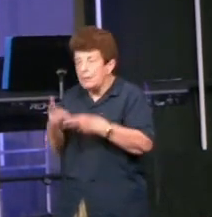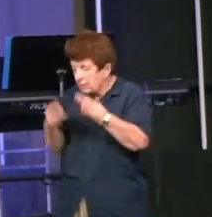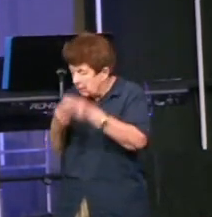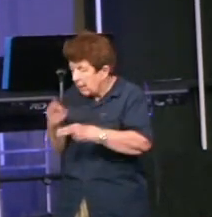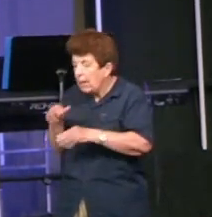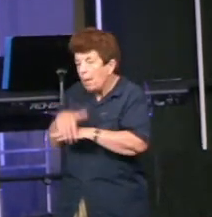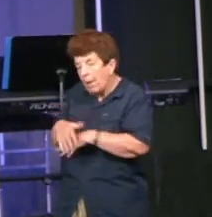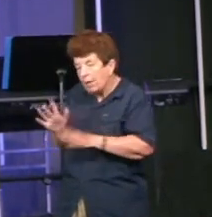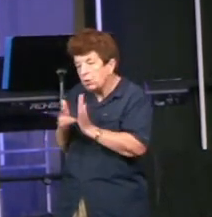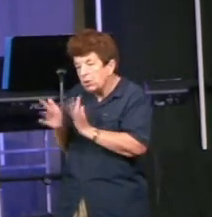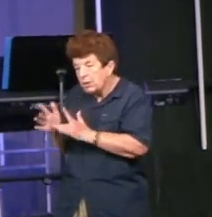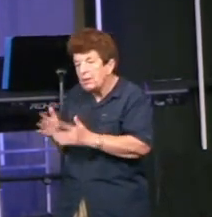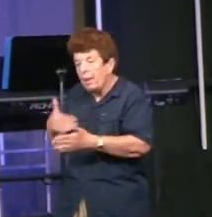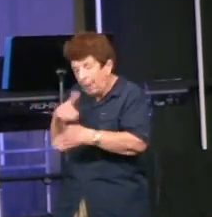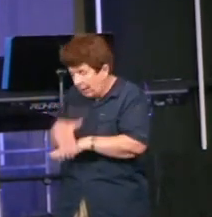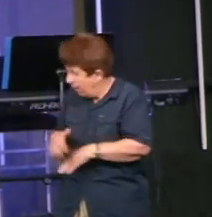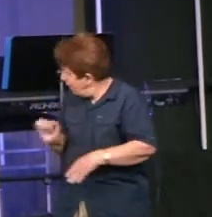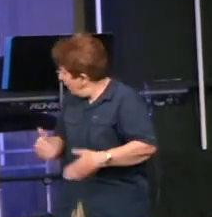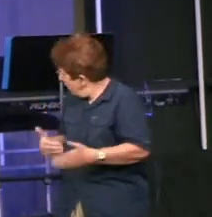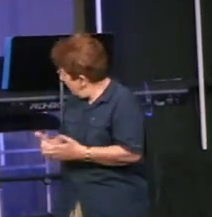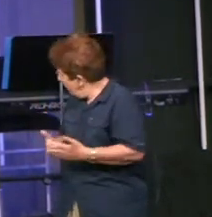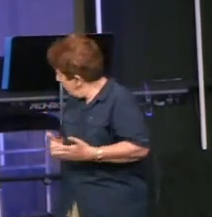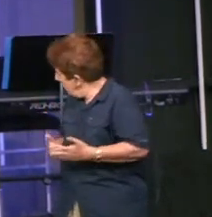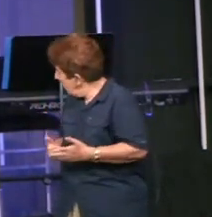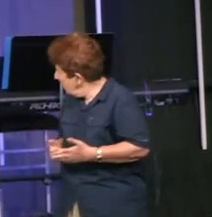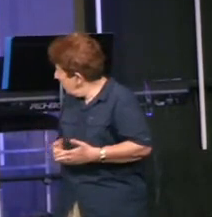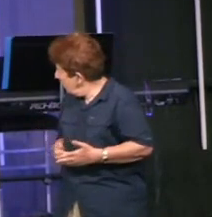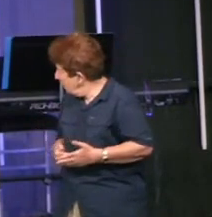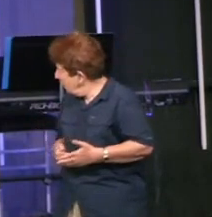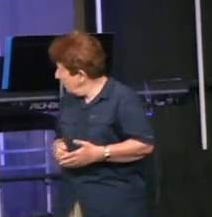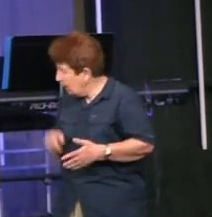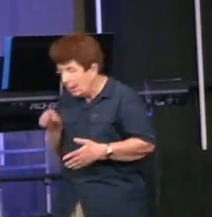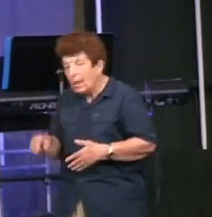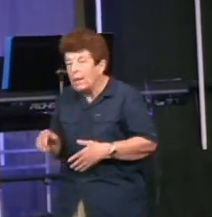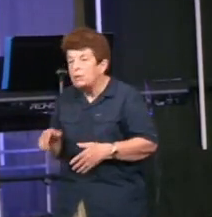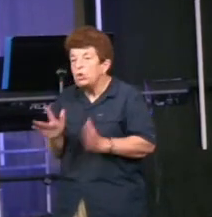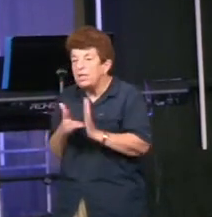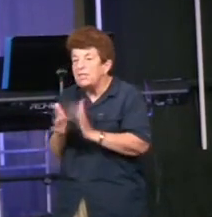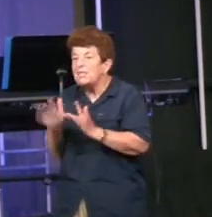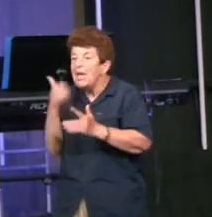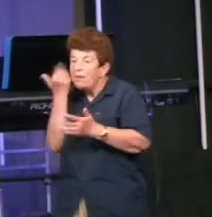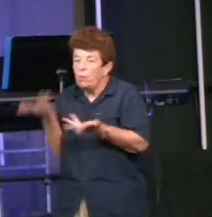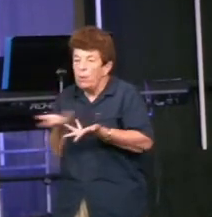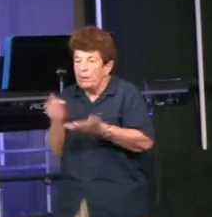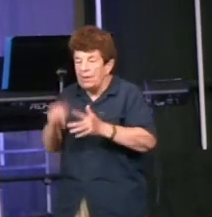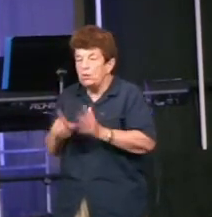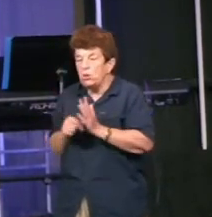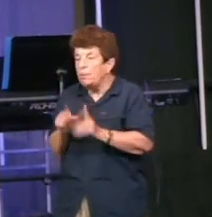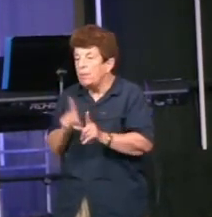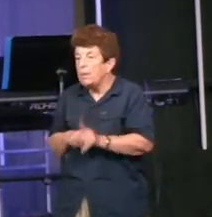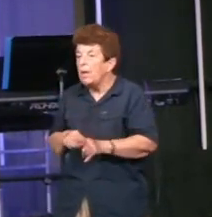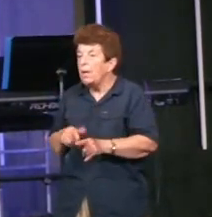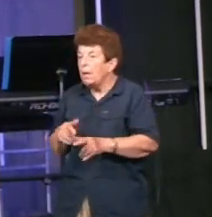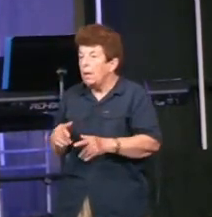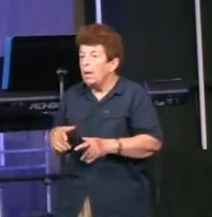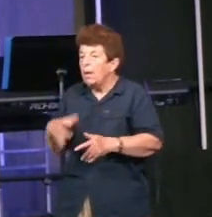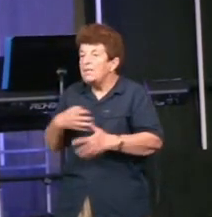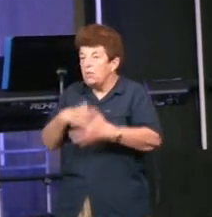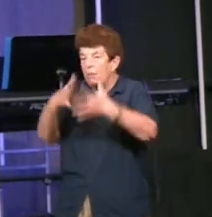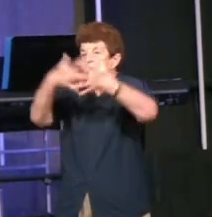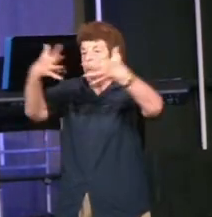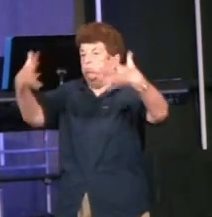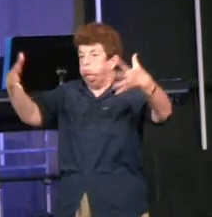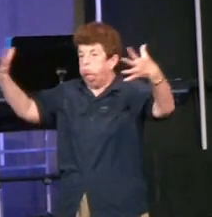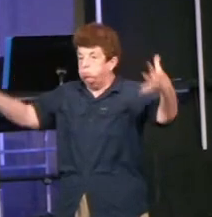of him as a little baby in a manger. He's everywhere this time of year. It exponentially